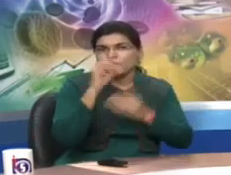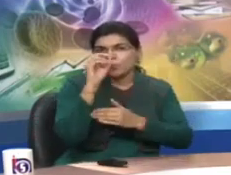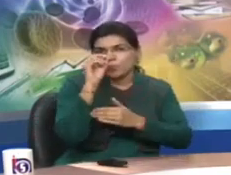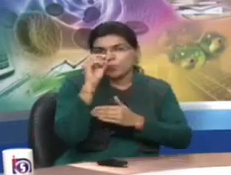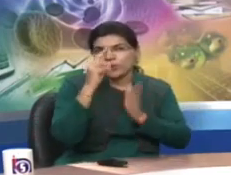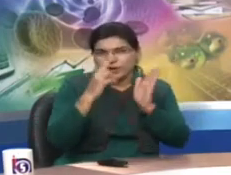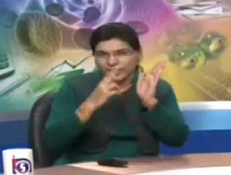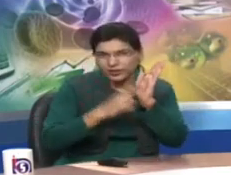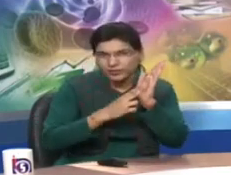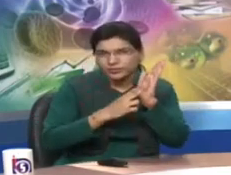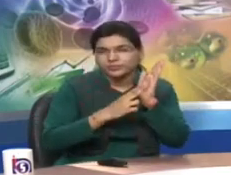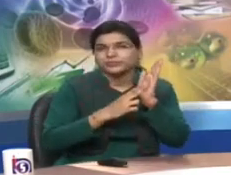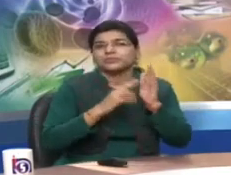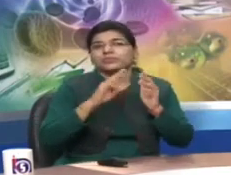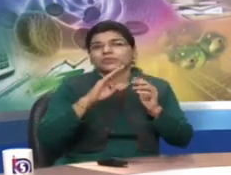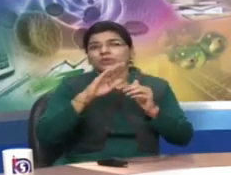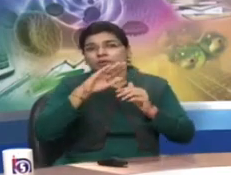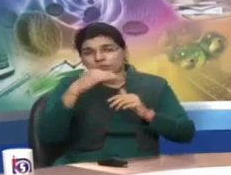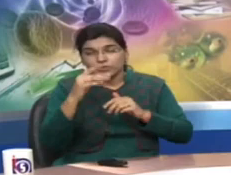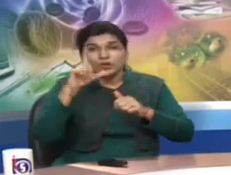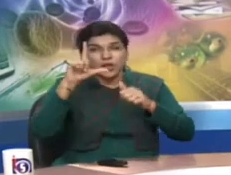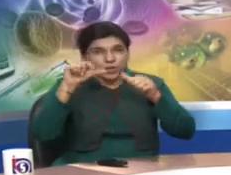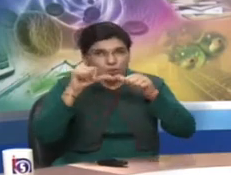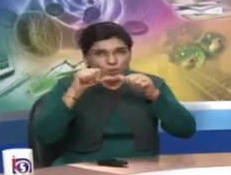Just as you have heard of Newton,